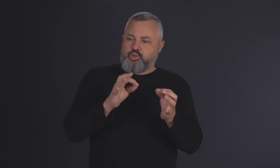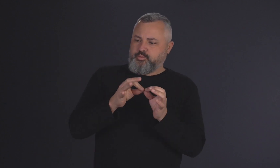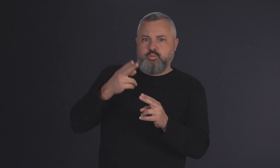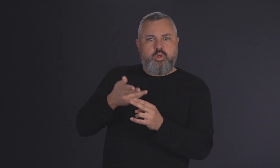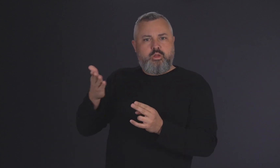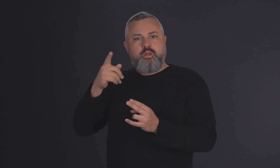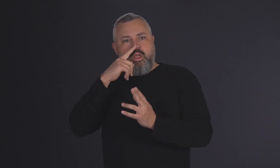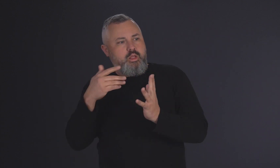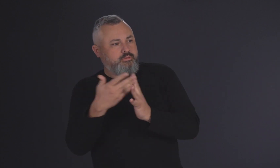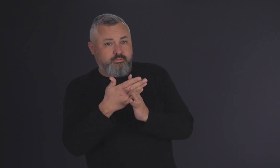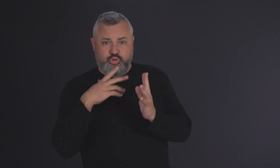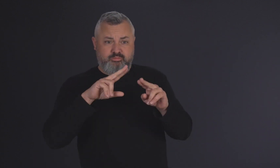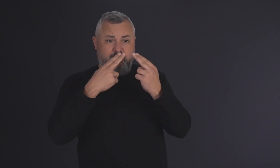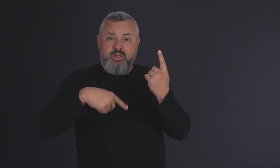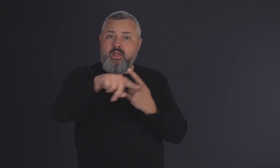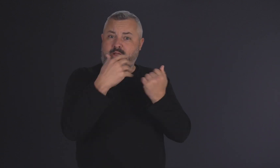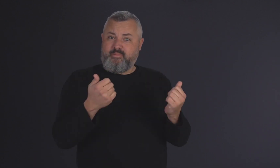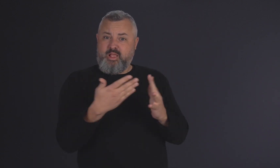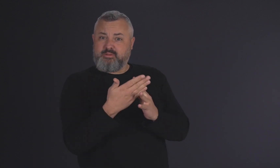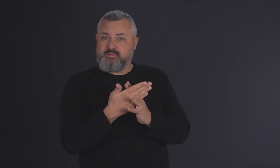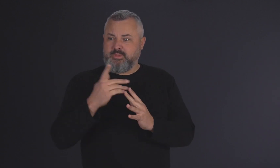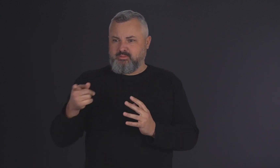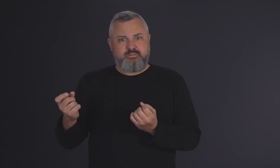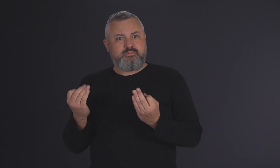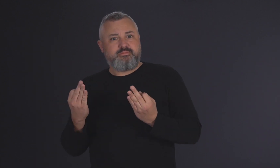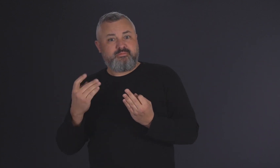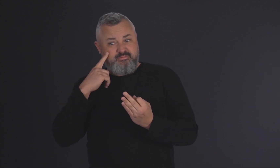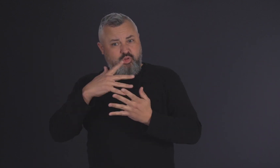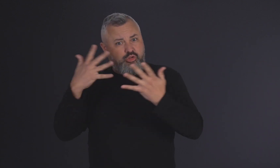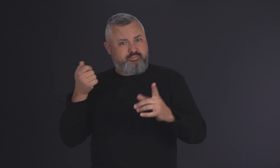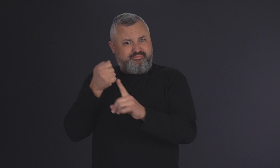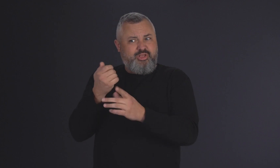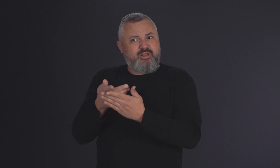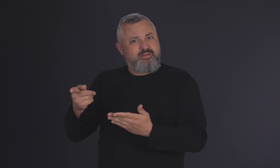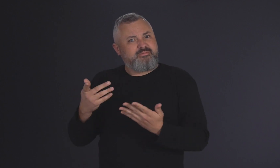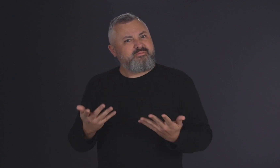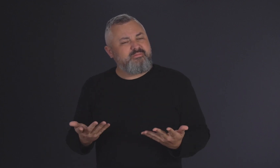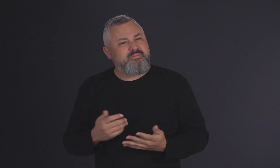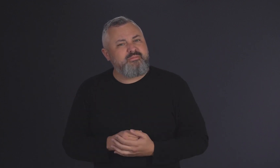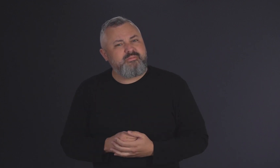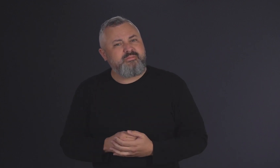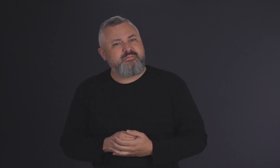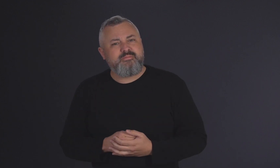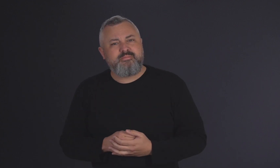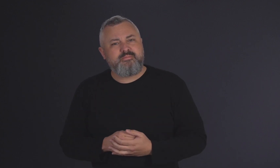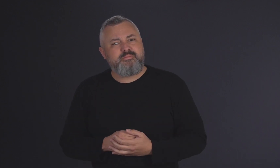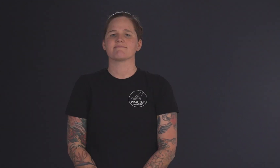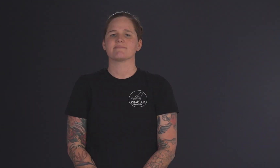to communication and information about her mother's illness. In contrast, her family was privy to much information, while Emma was told